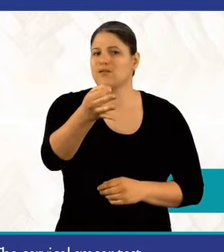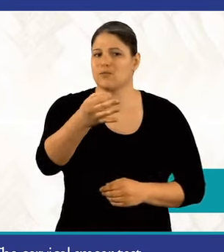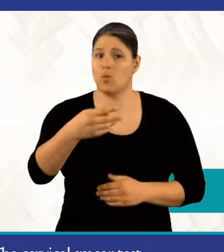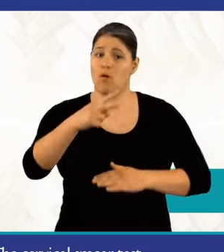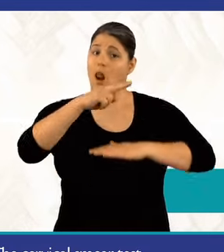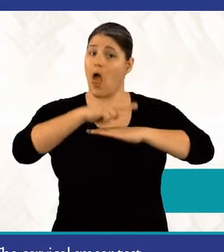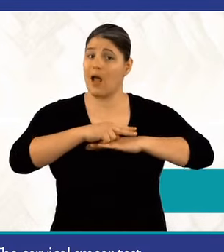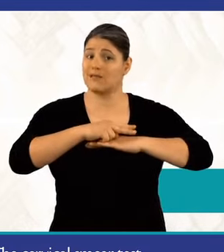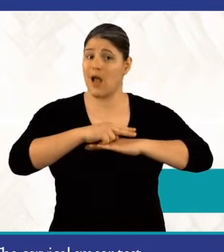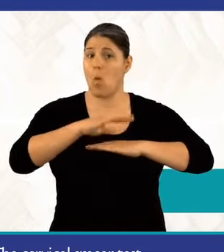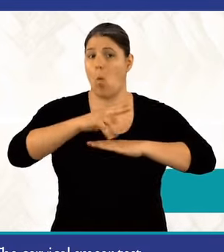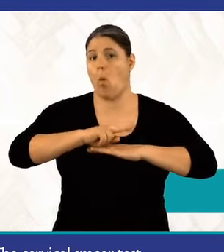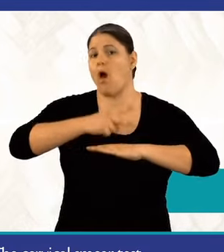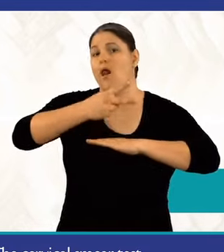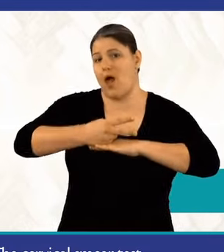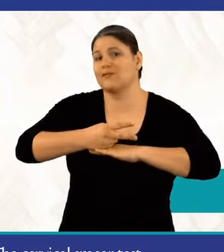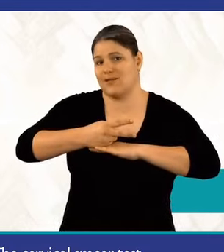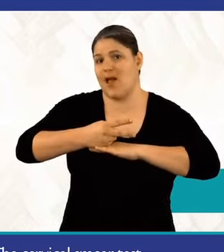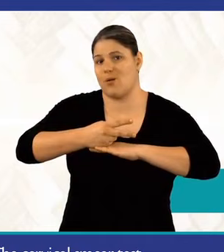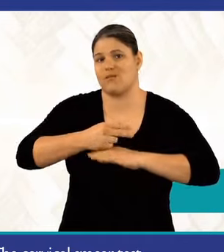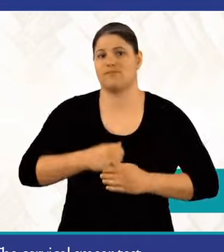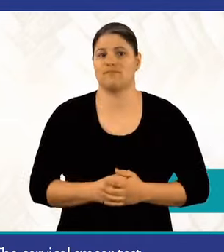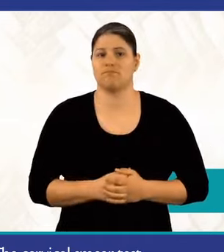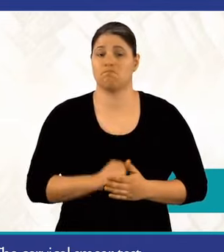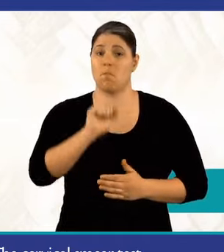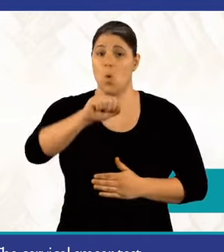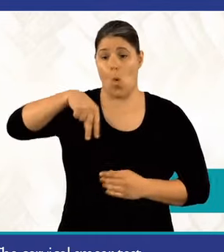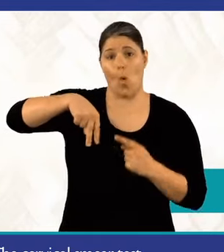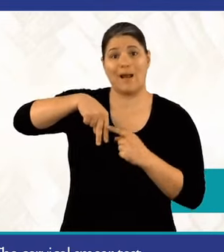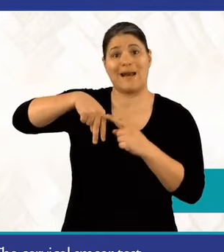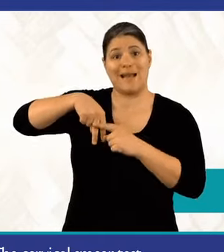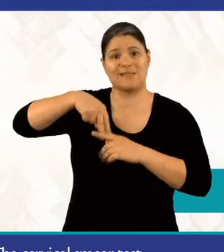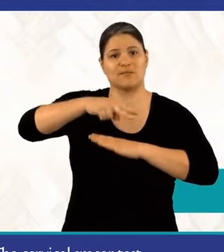You will be asked to lie on your side or your back with your knees bent up.